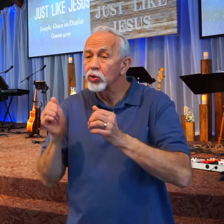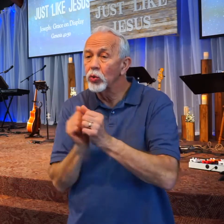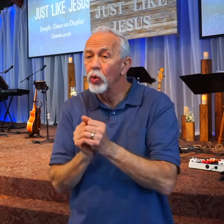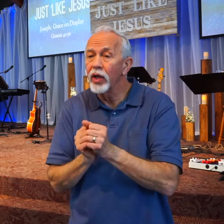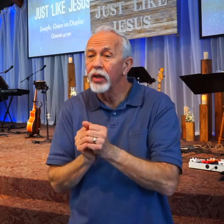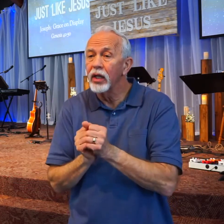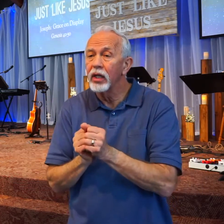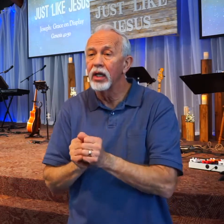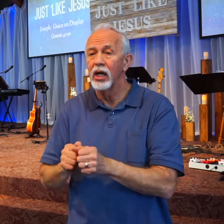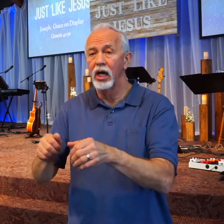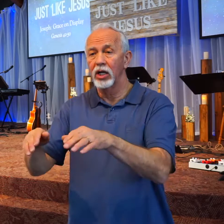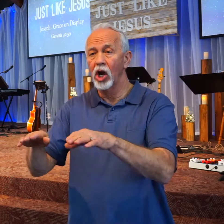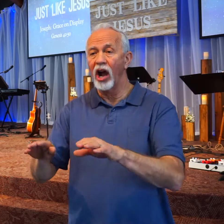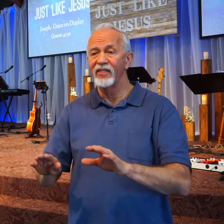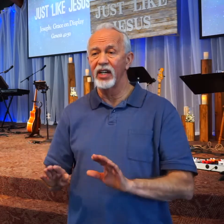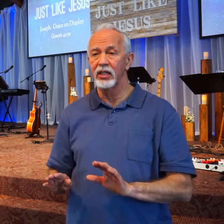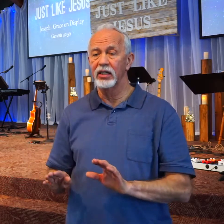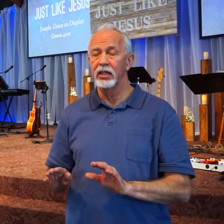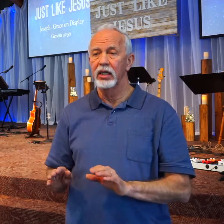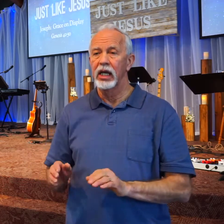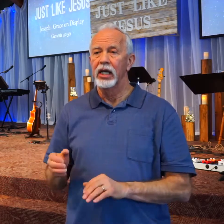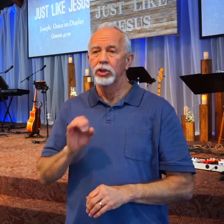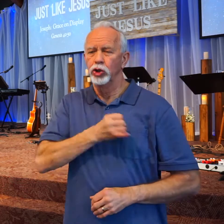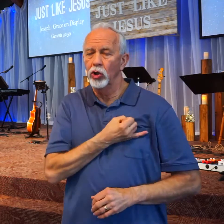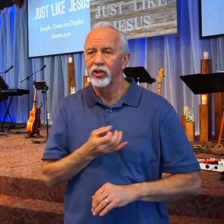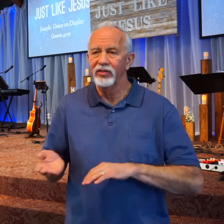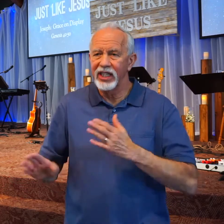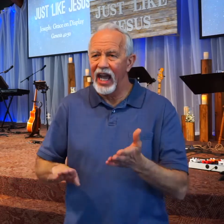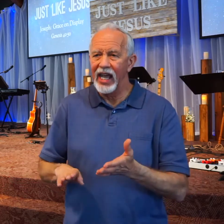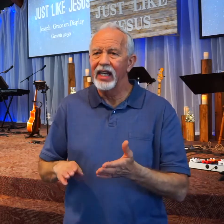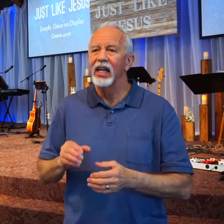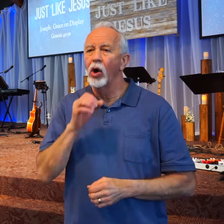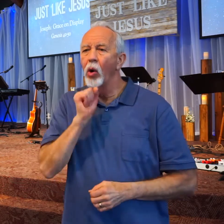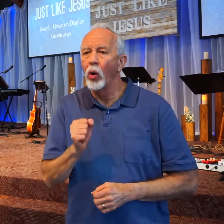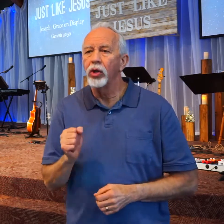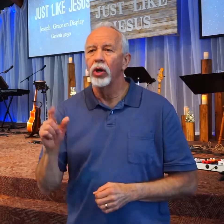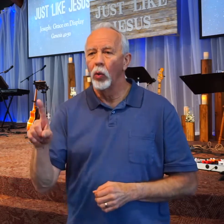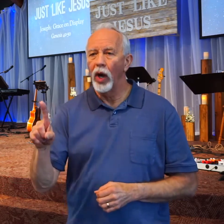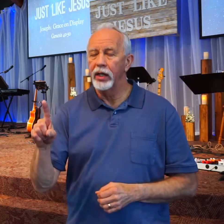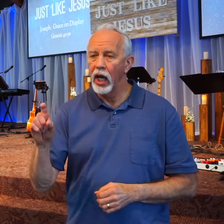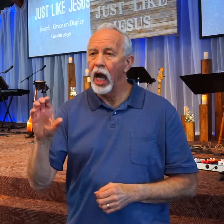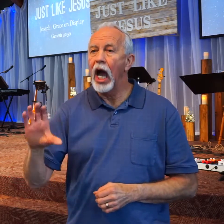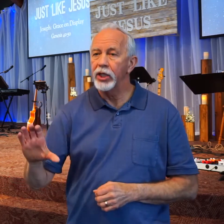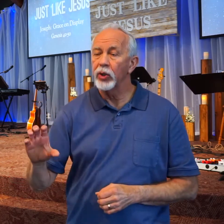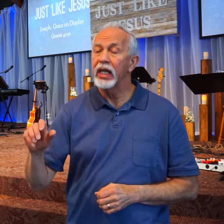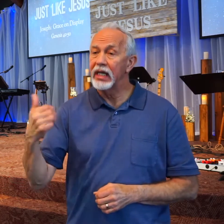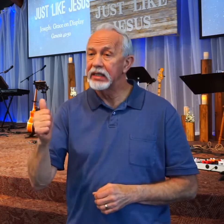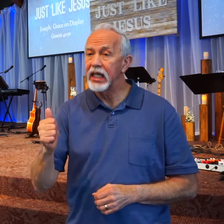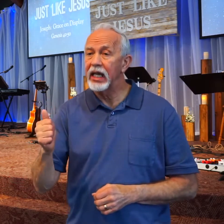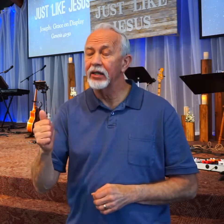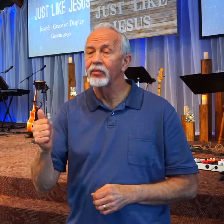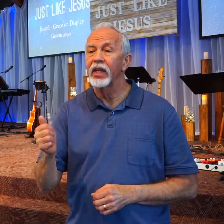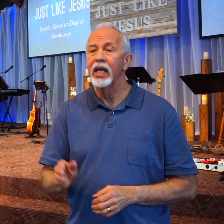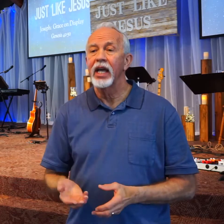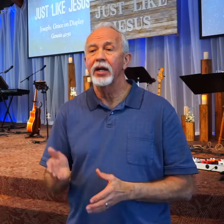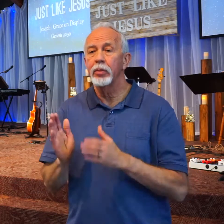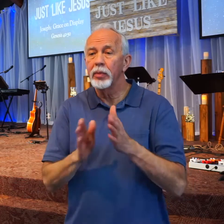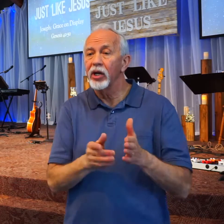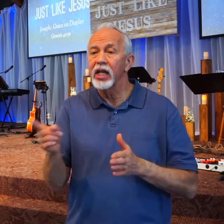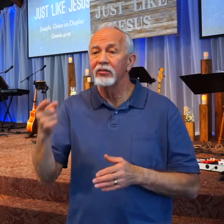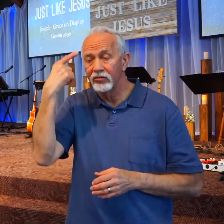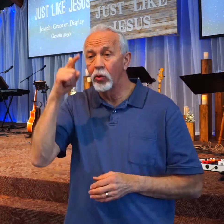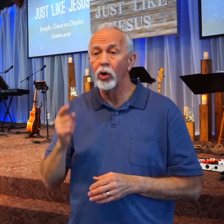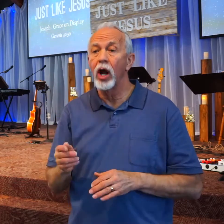coffin. Joseph died at the age of 110, and they embalmed him and placed him in a